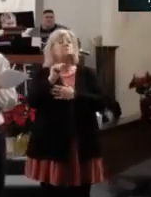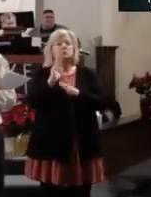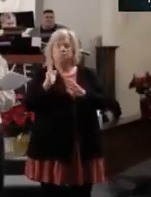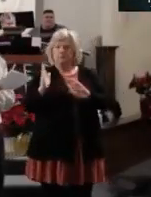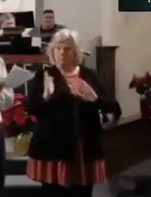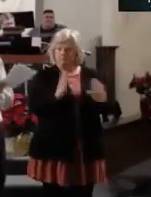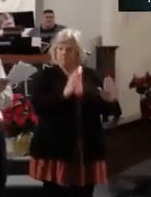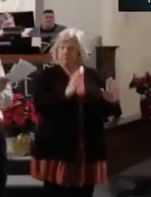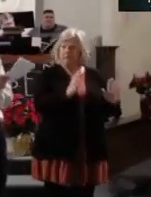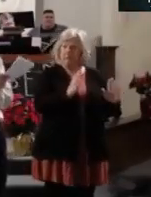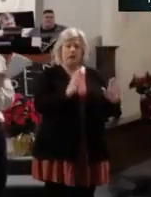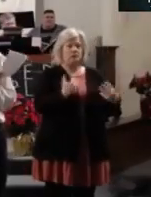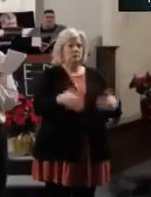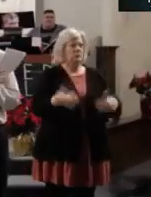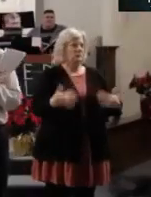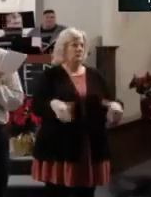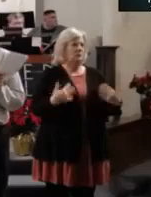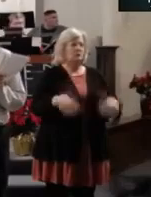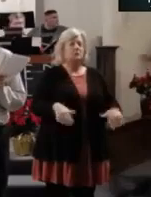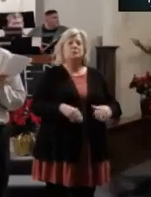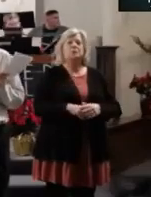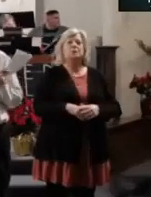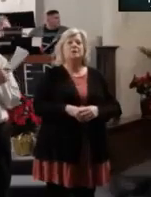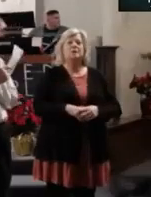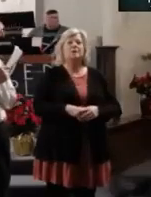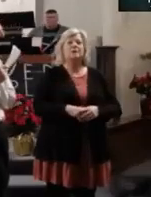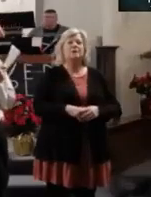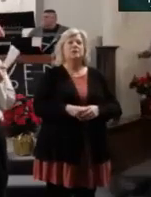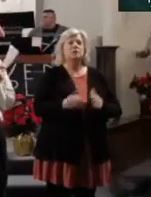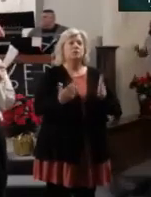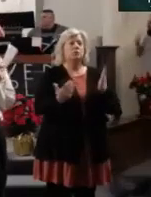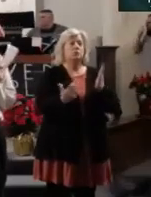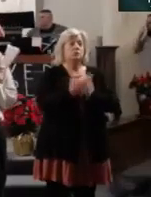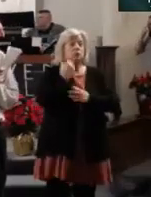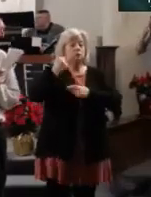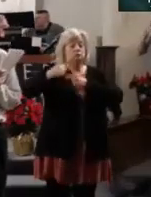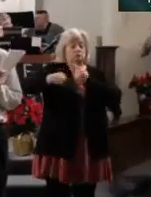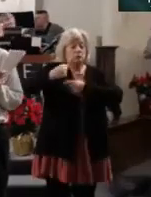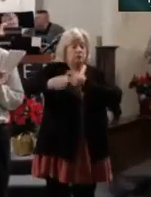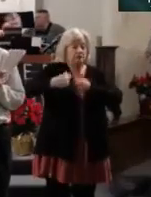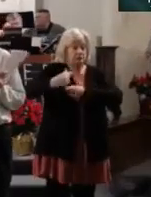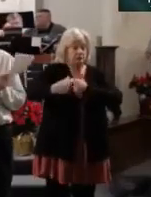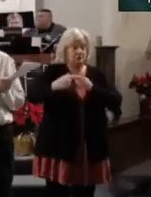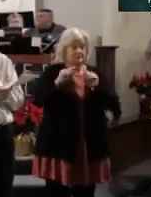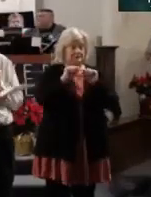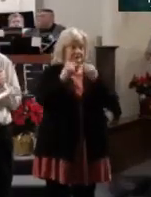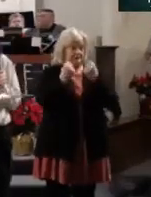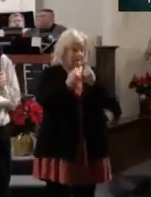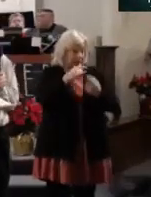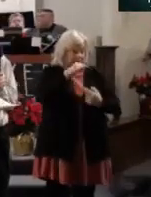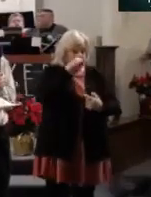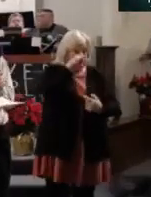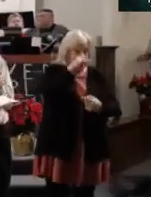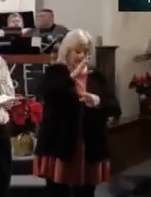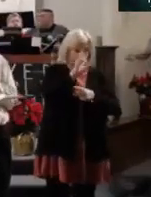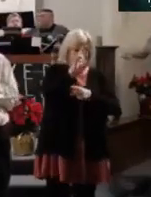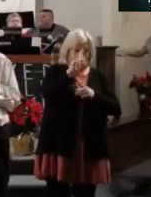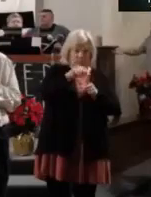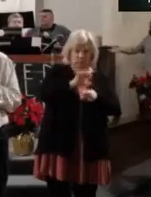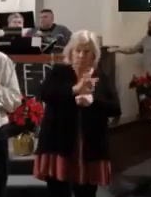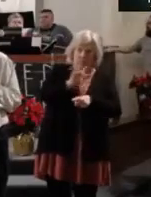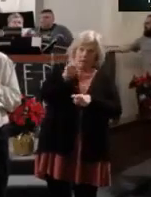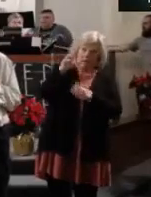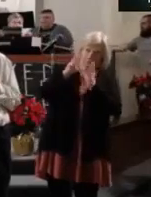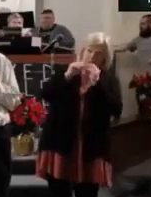it that in a long time. New Generation, Team Kids, 7 to 8 p.m. come Wednesday